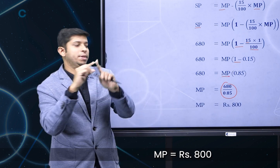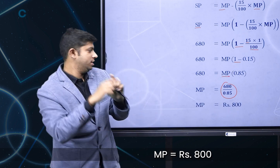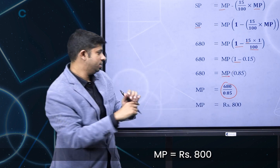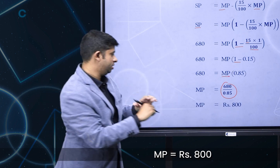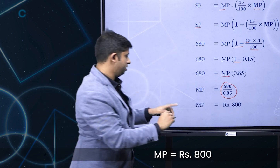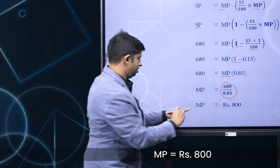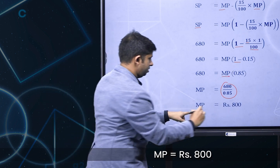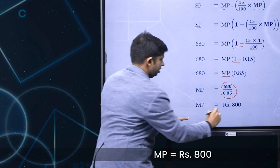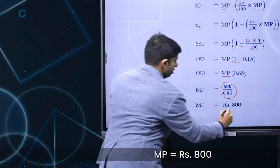rupees 800.